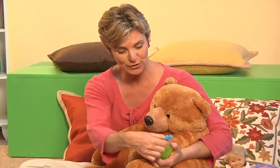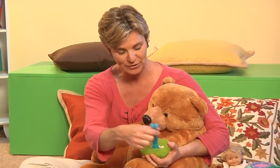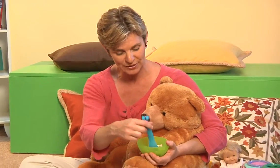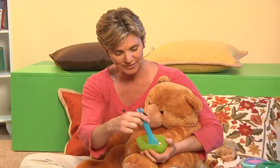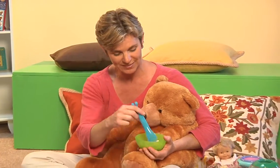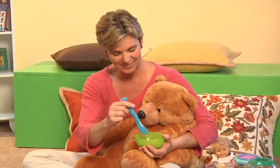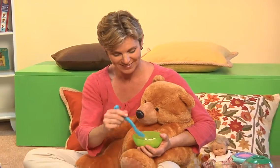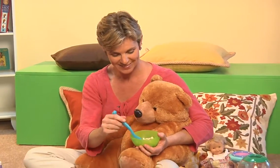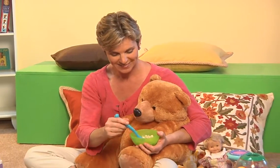food.